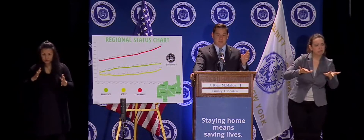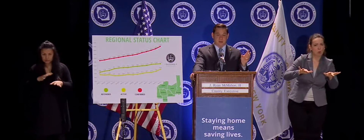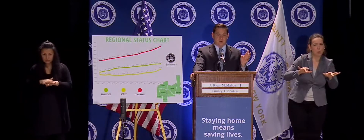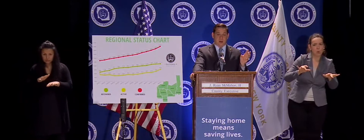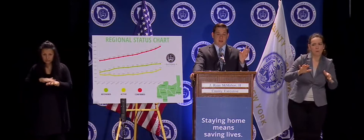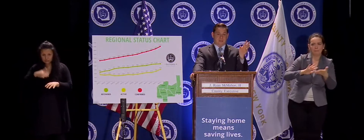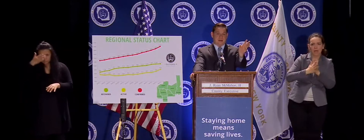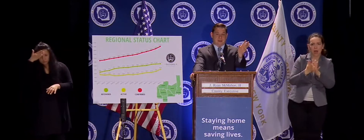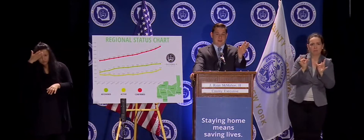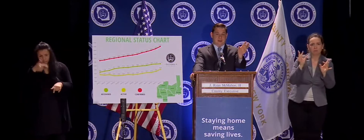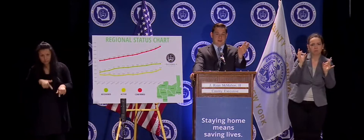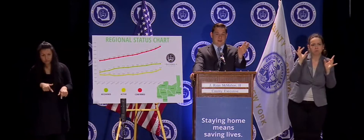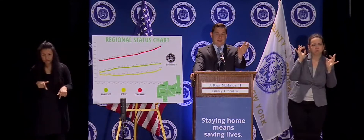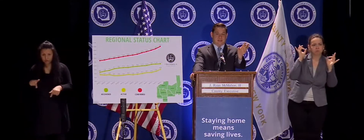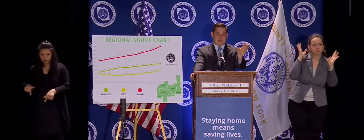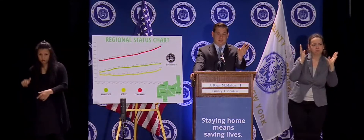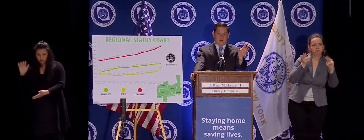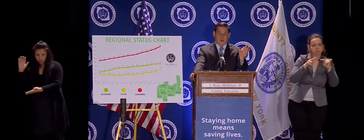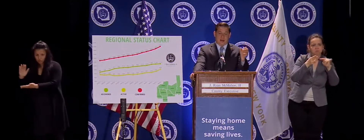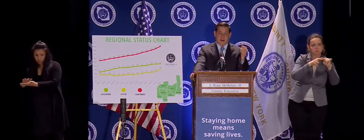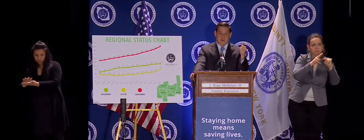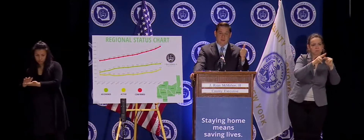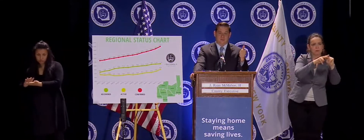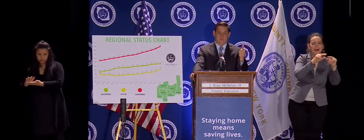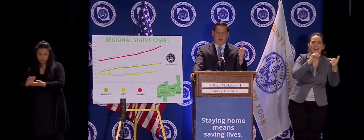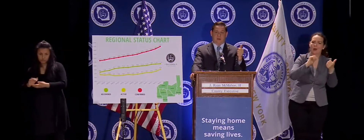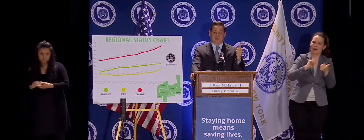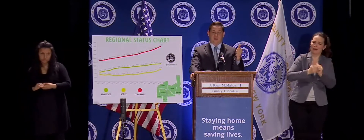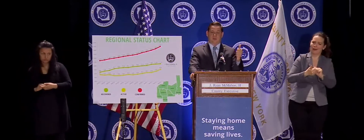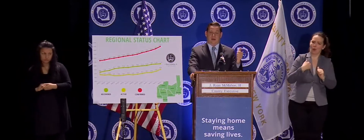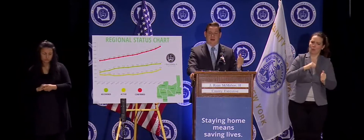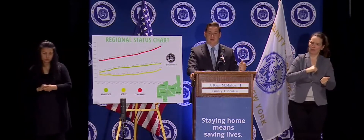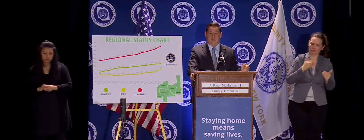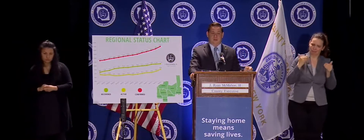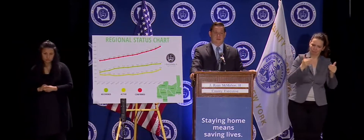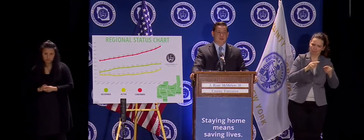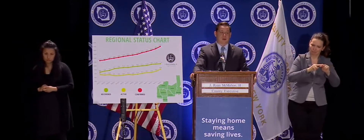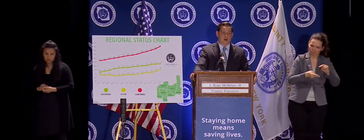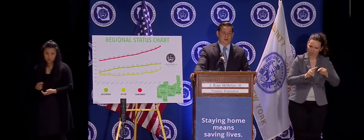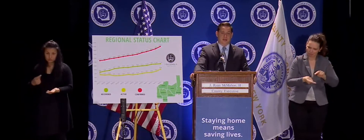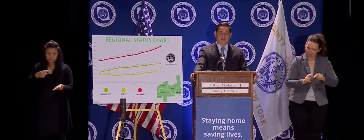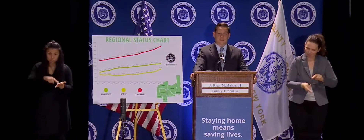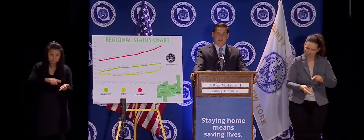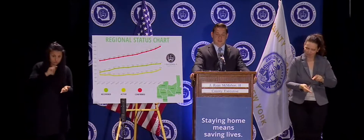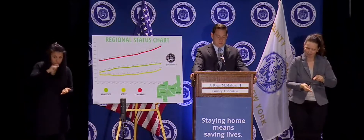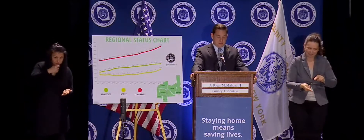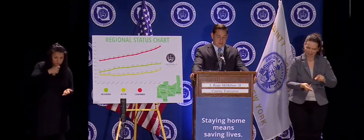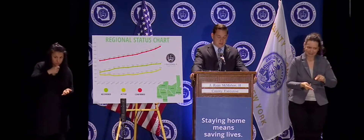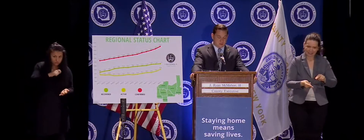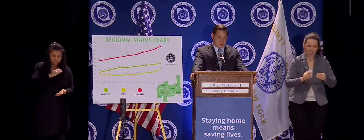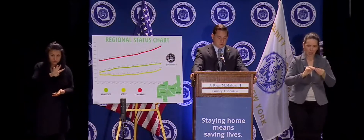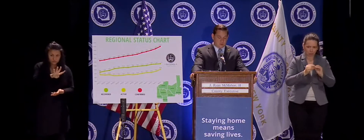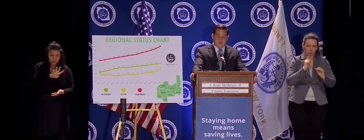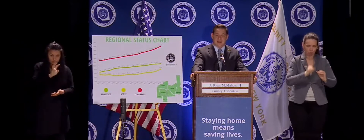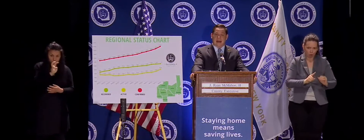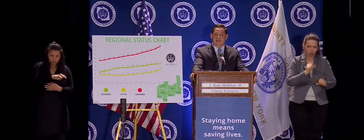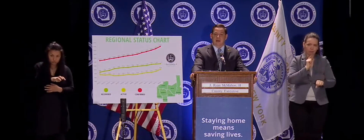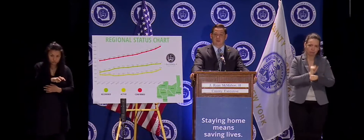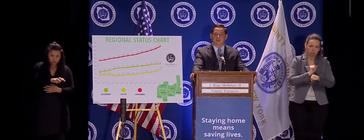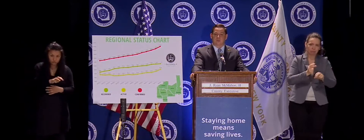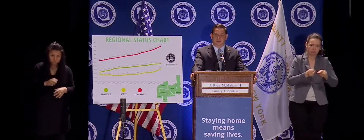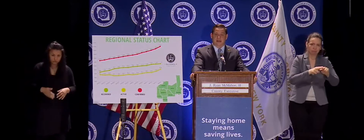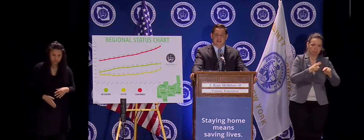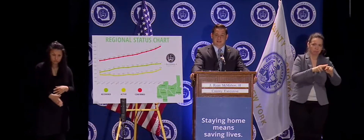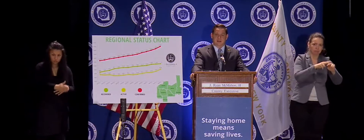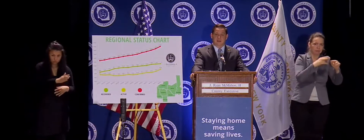type recommended testing going on at the primary care providers and all your testing sites. That means we have to go find